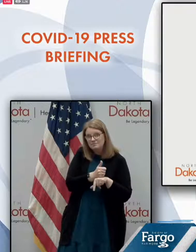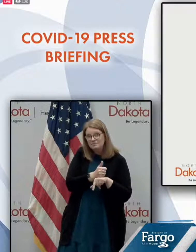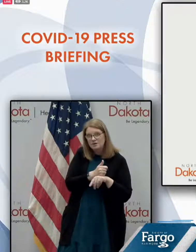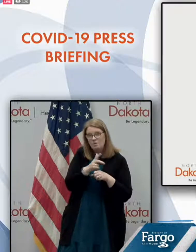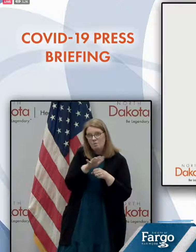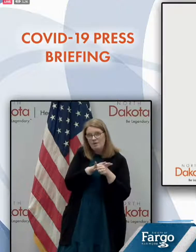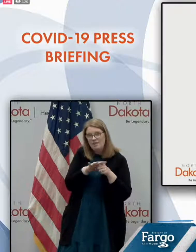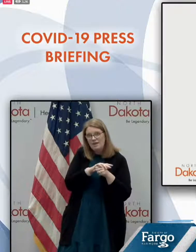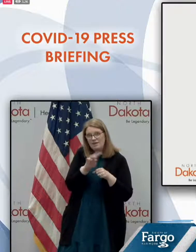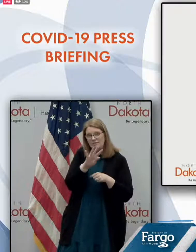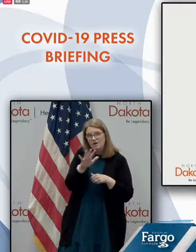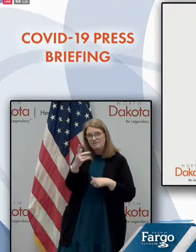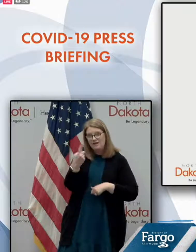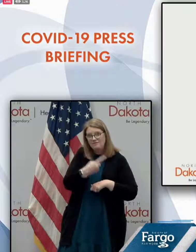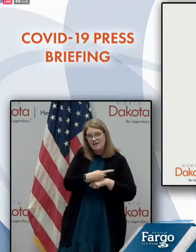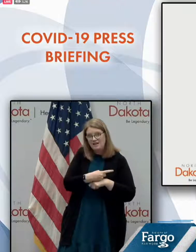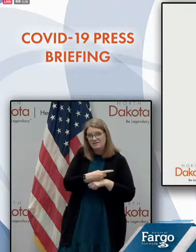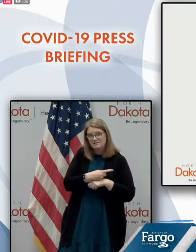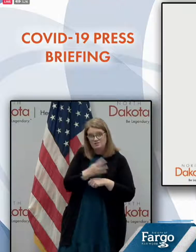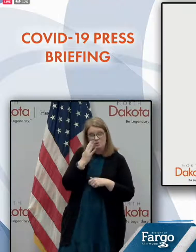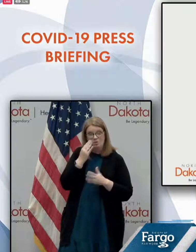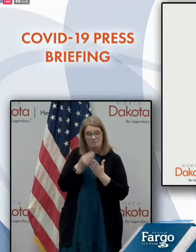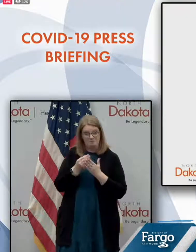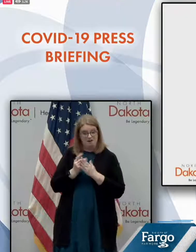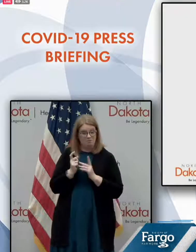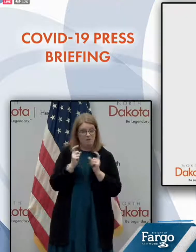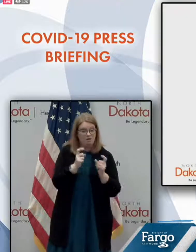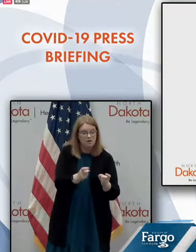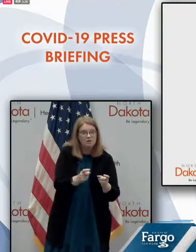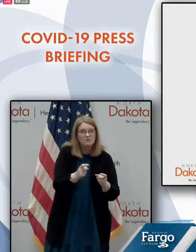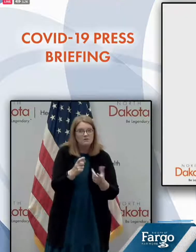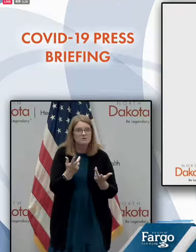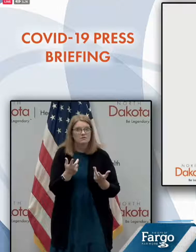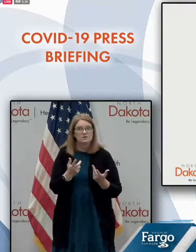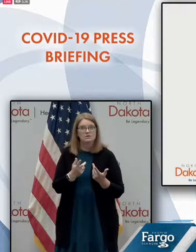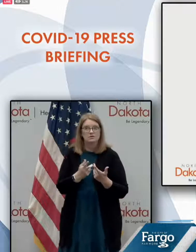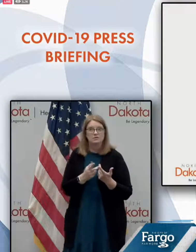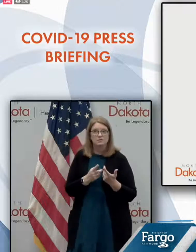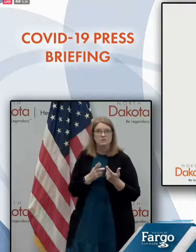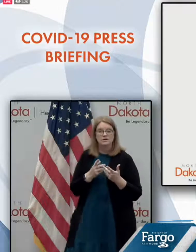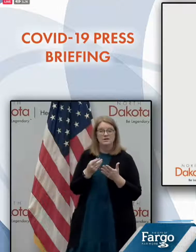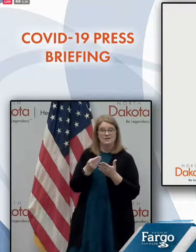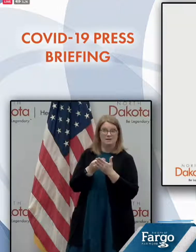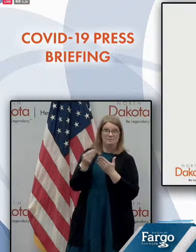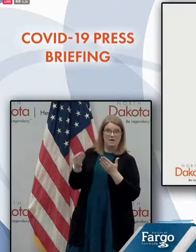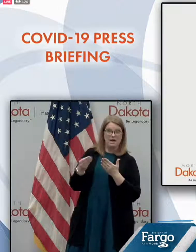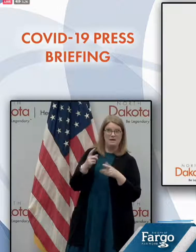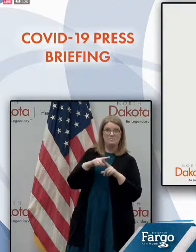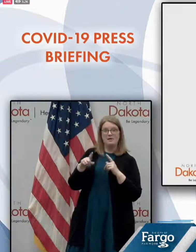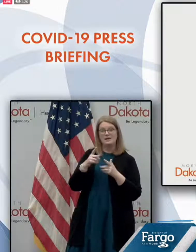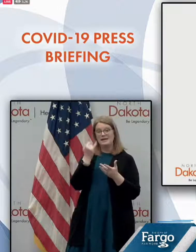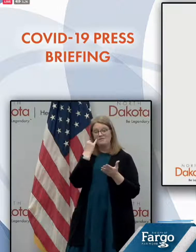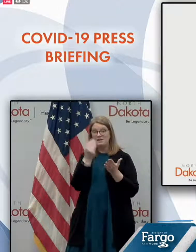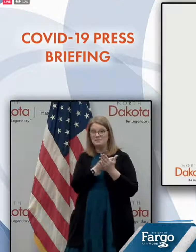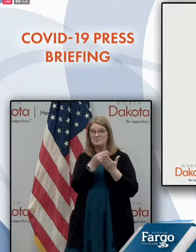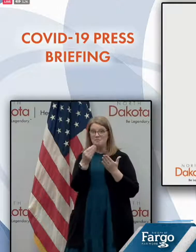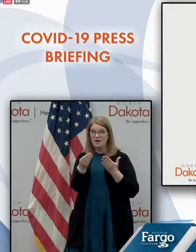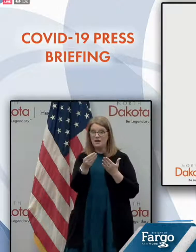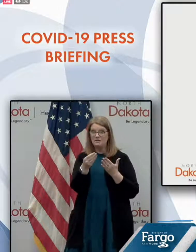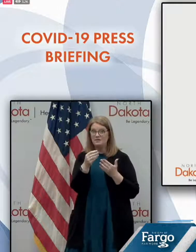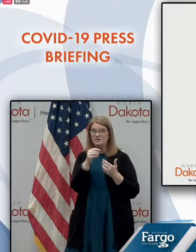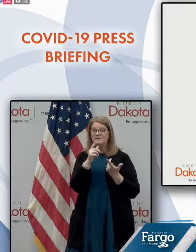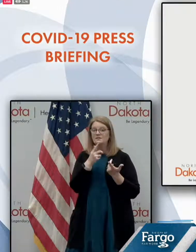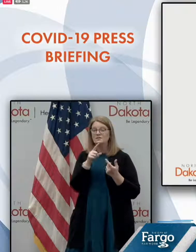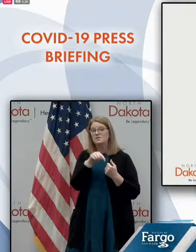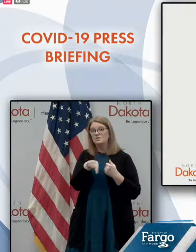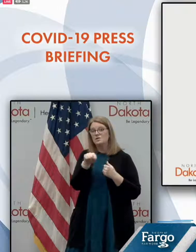within 45 days of the award. If an item may be purchased within 45 days but not installed within that time frame,